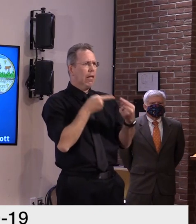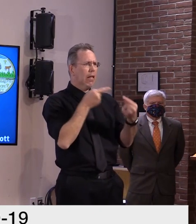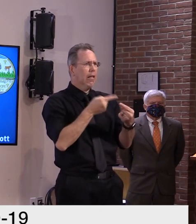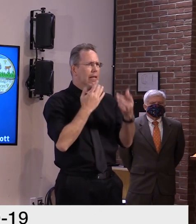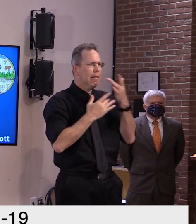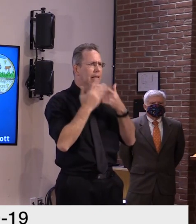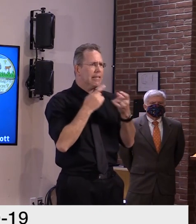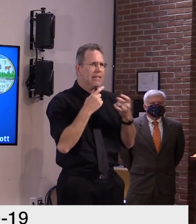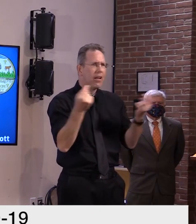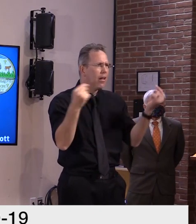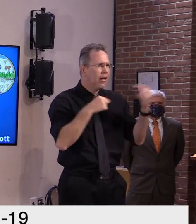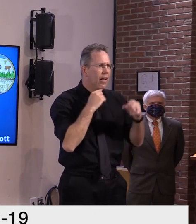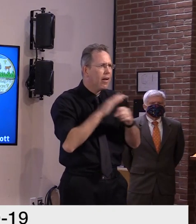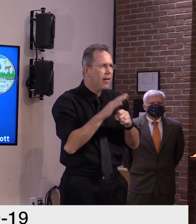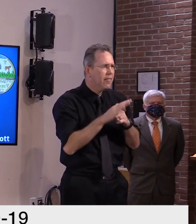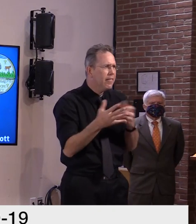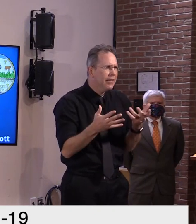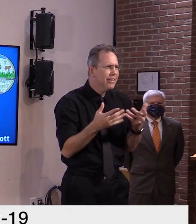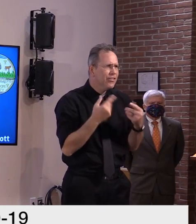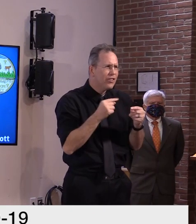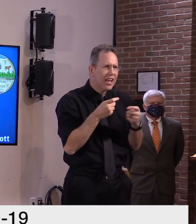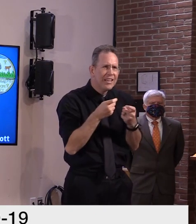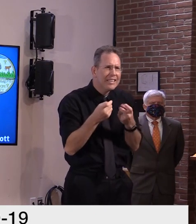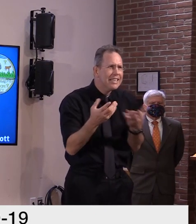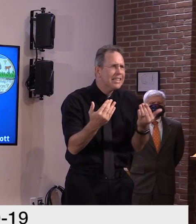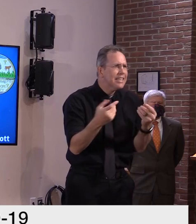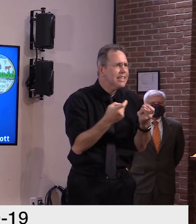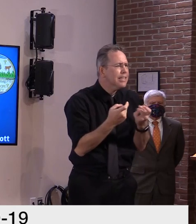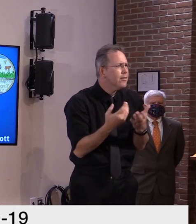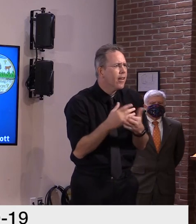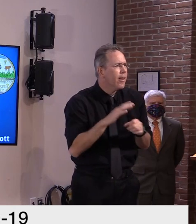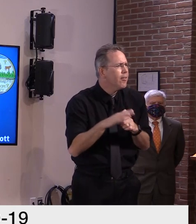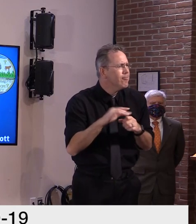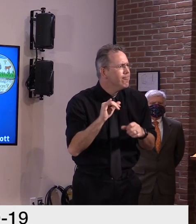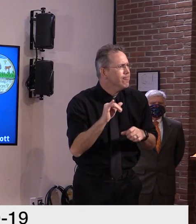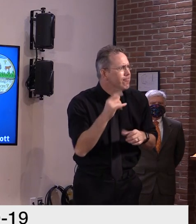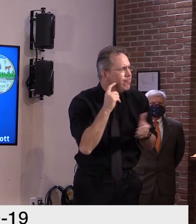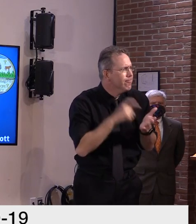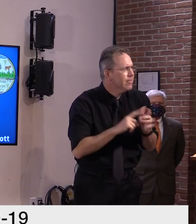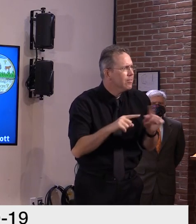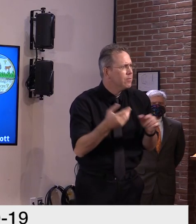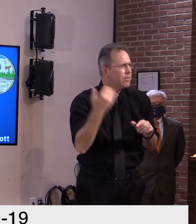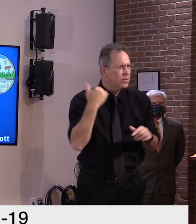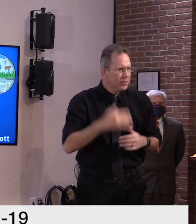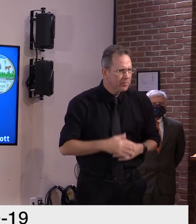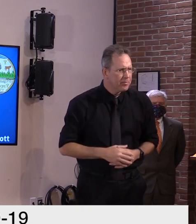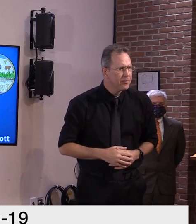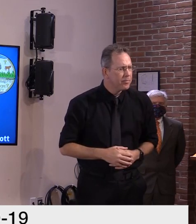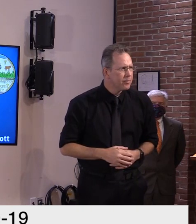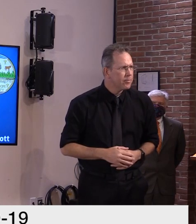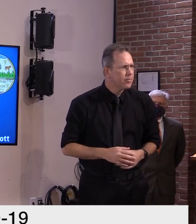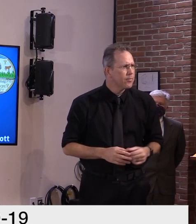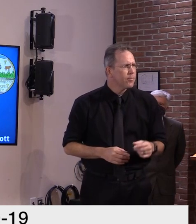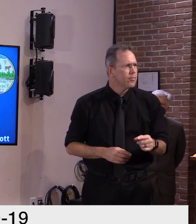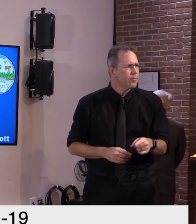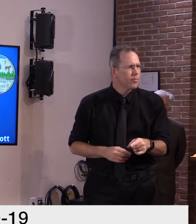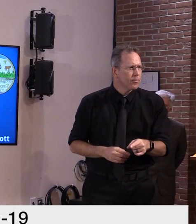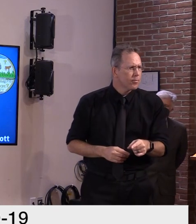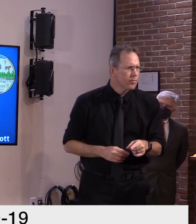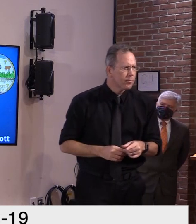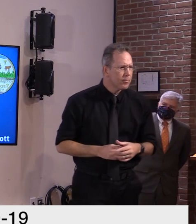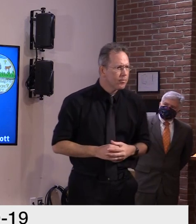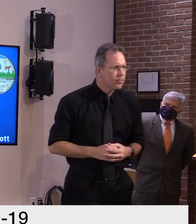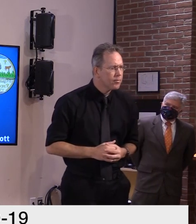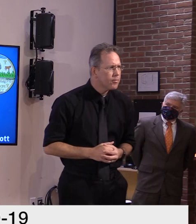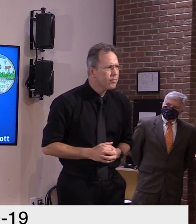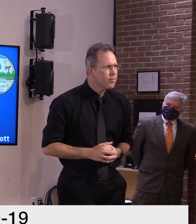Commissioner Pichak to just quickly just give a reminder about the travel map and how it changes weekly. It's not